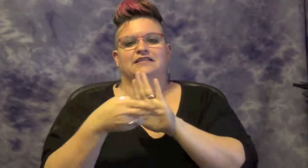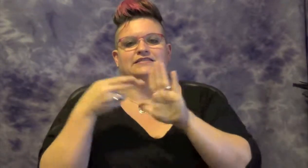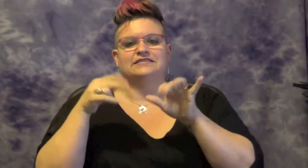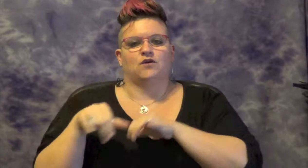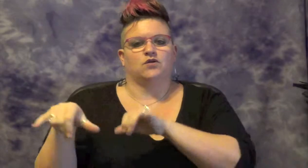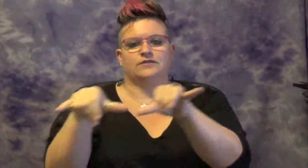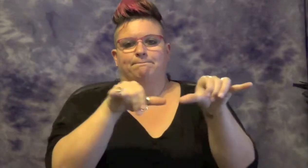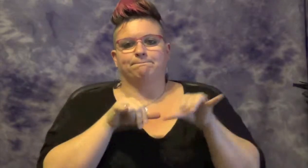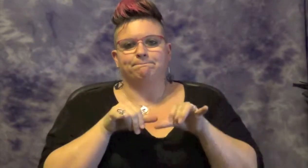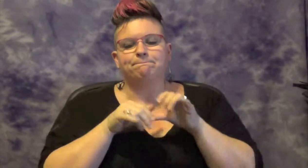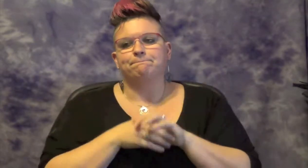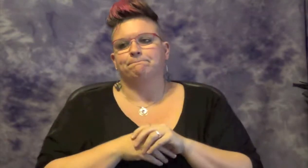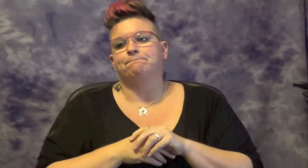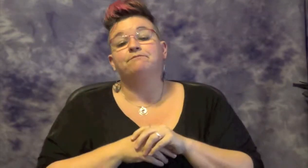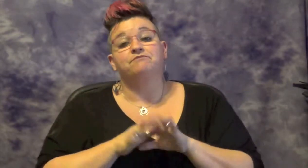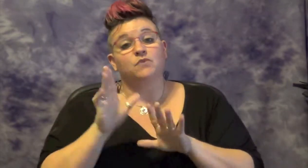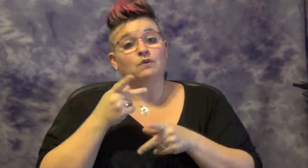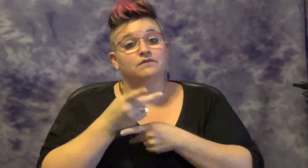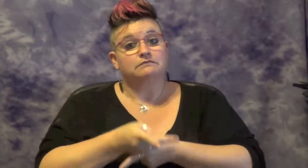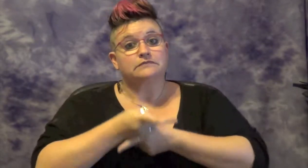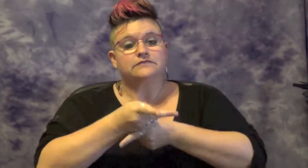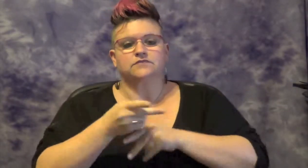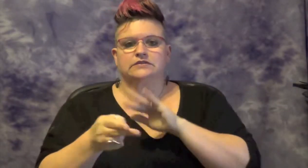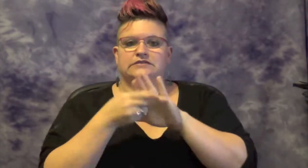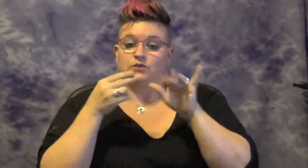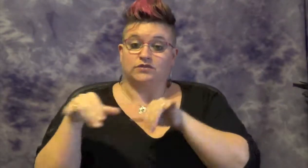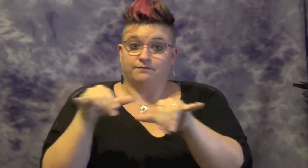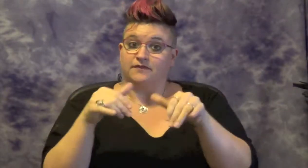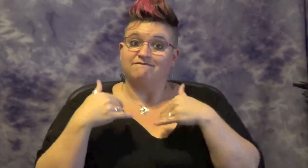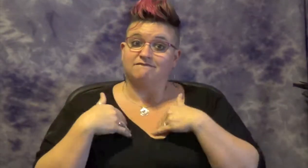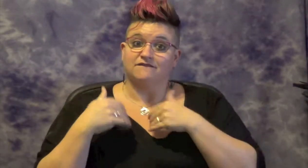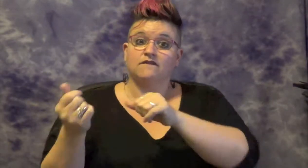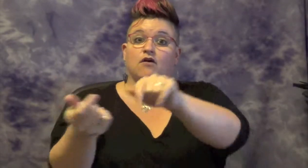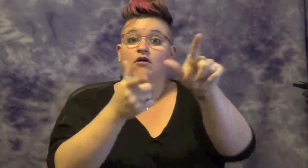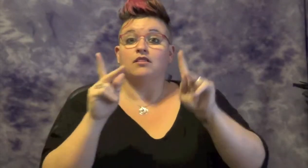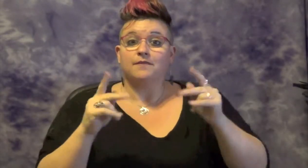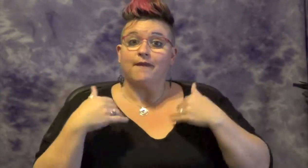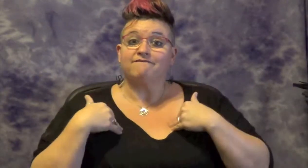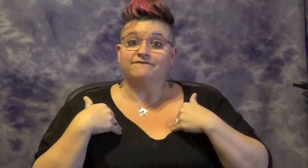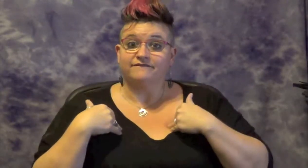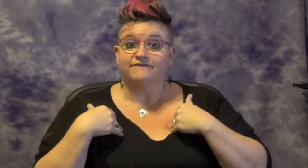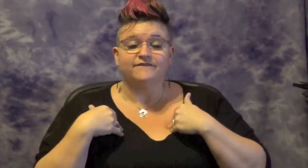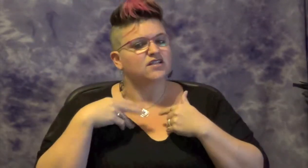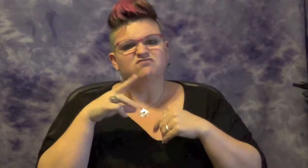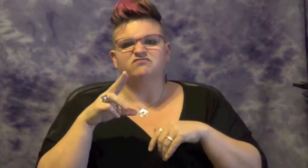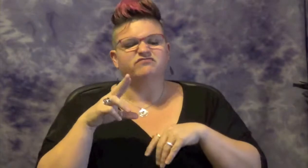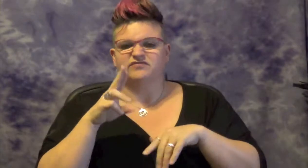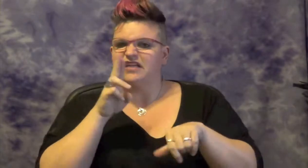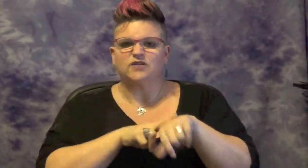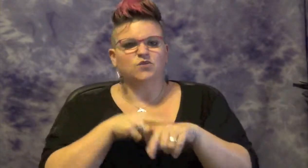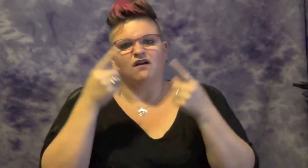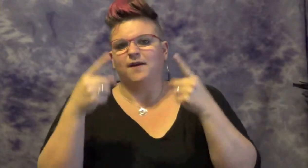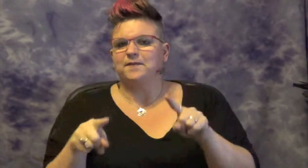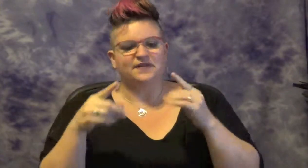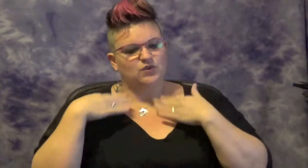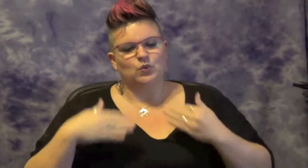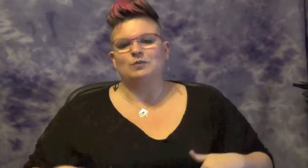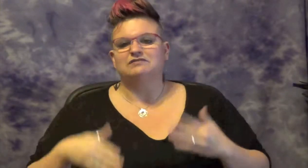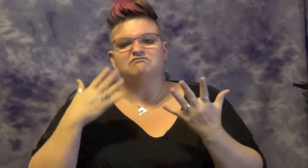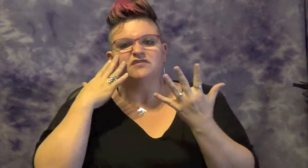those people involved will help us develop also stereotypes, and we have to be careful about stereotypes. It happens